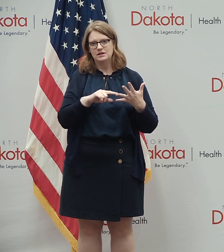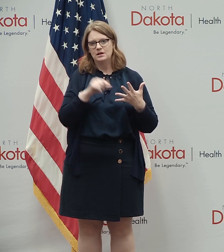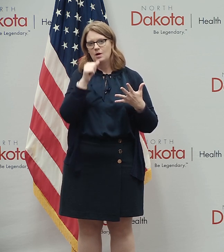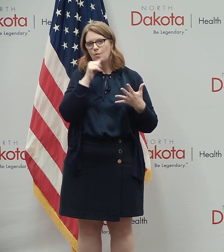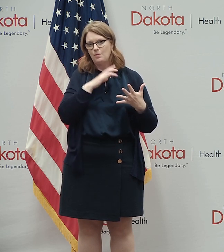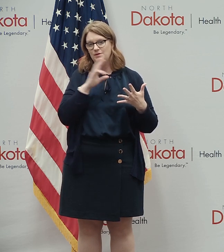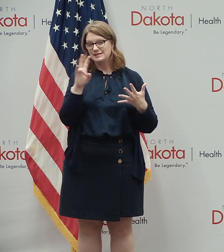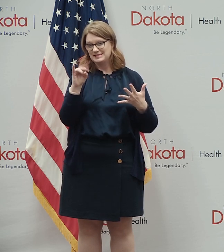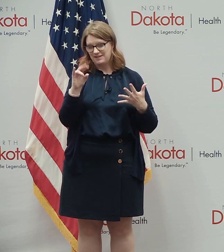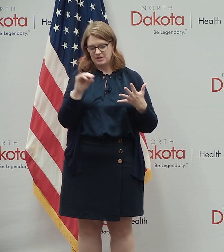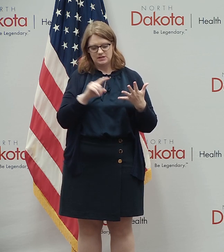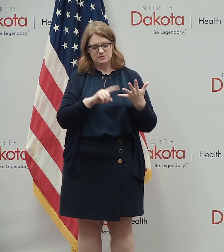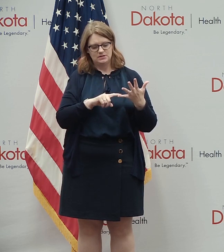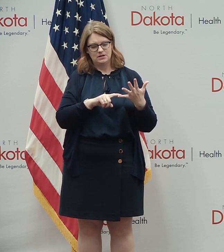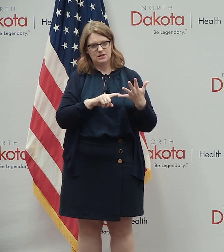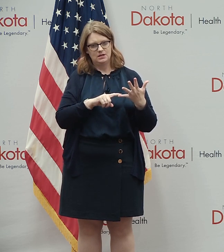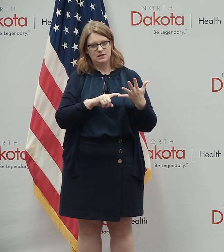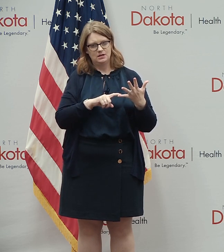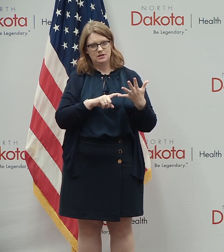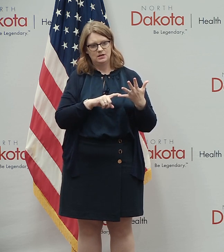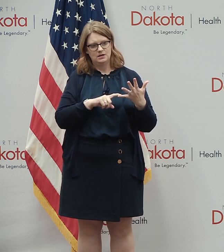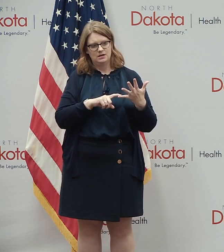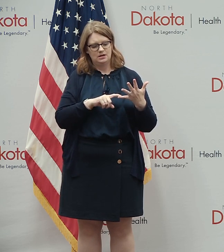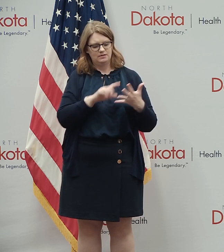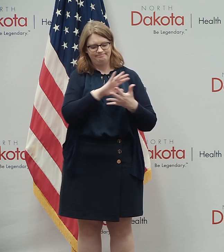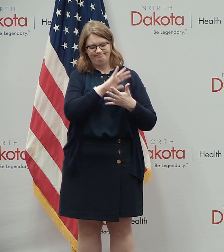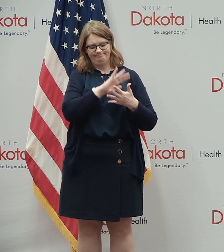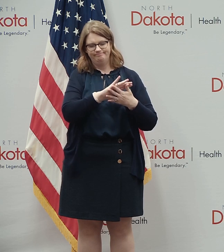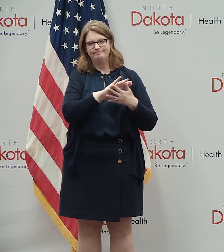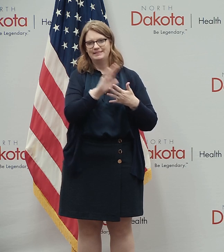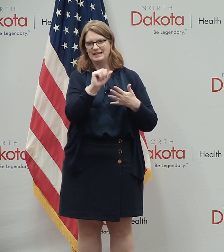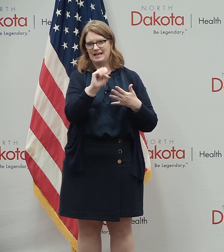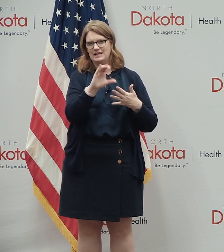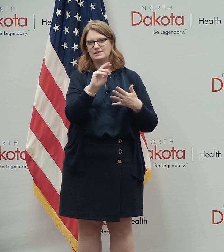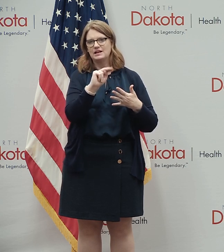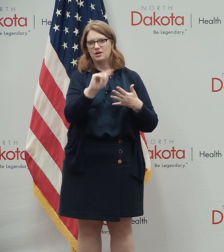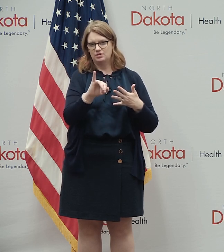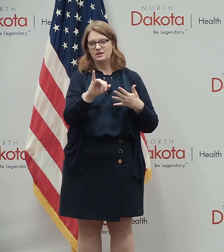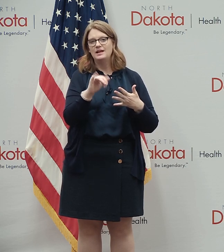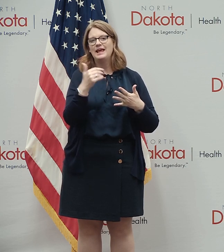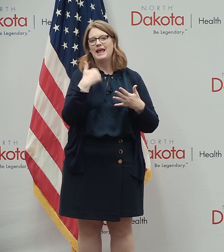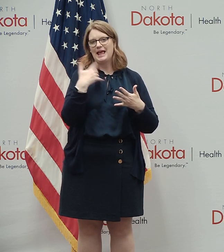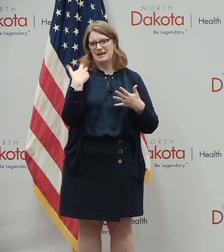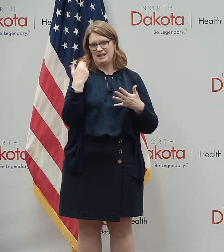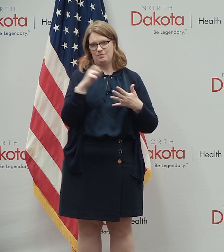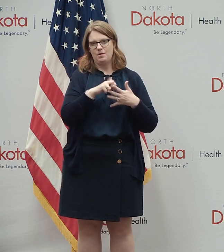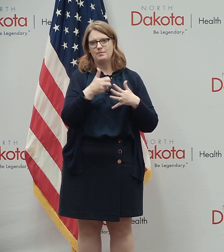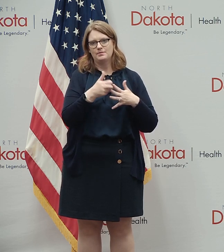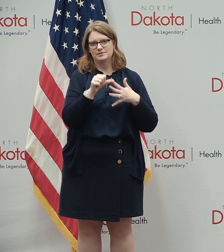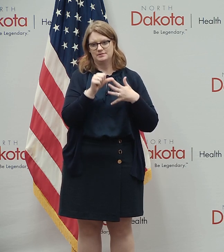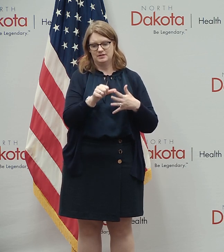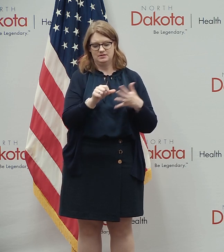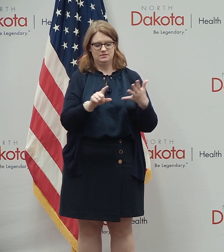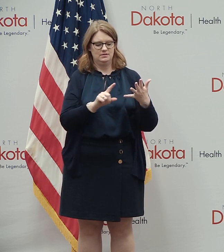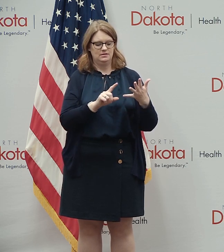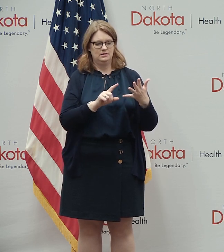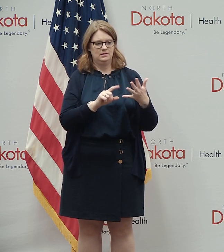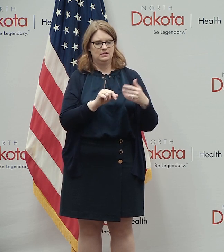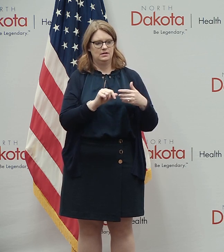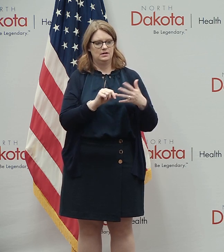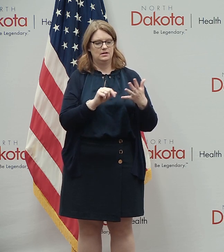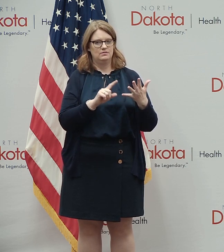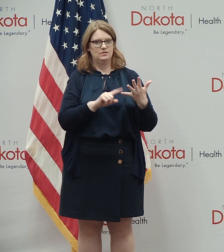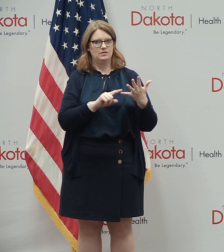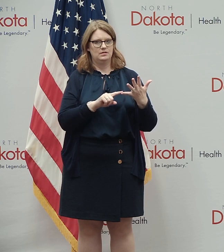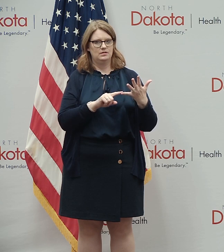her 70s from Cass County, and all 4 of those with underlying health conditions. And for the first time out of 71